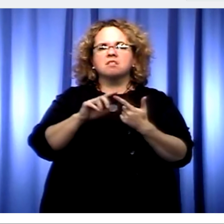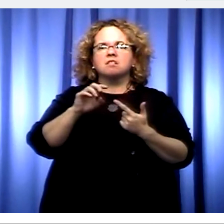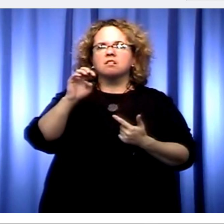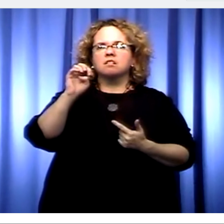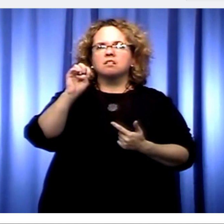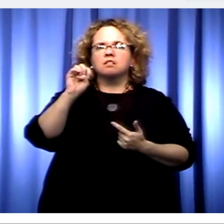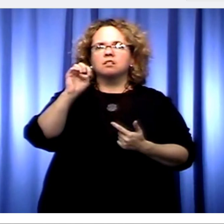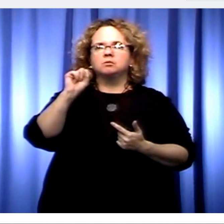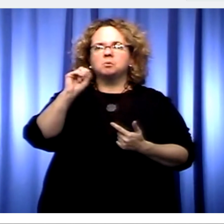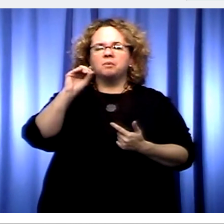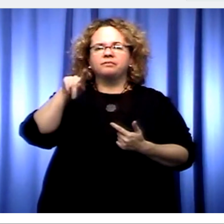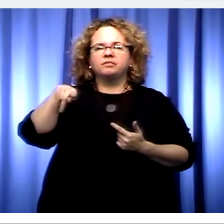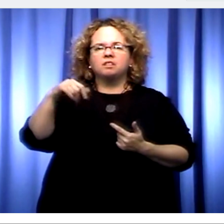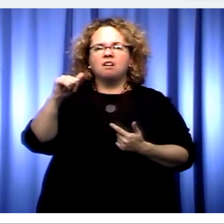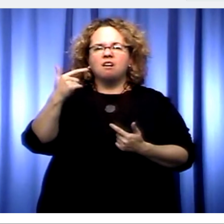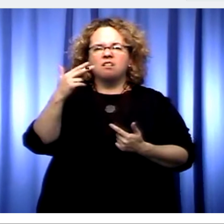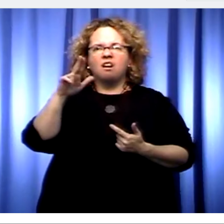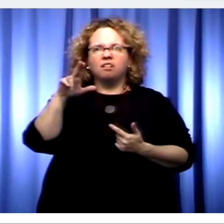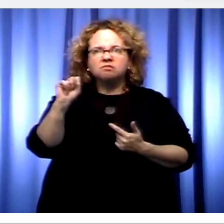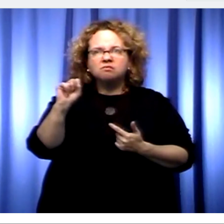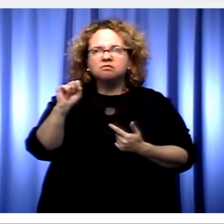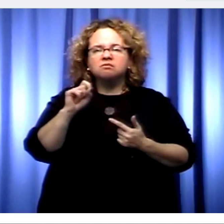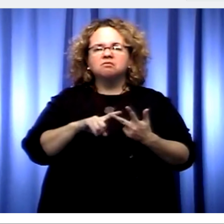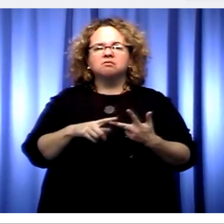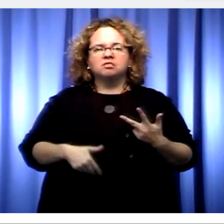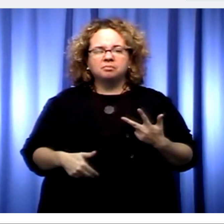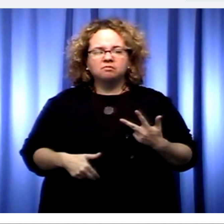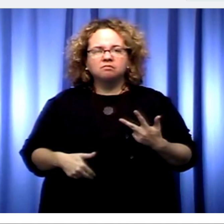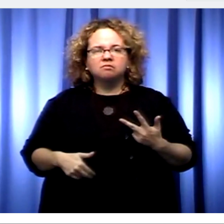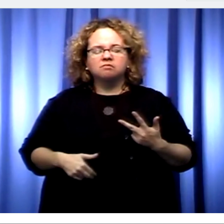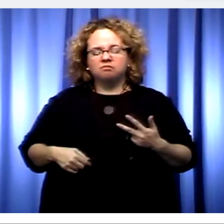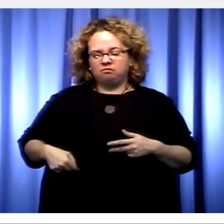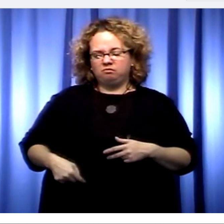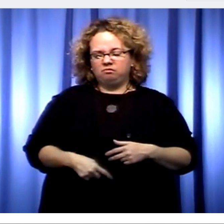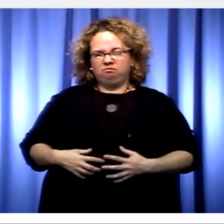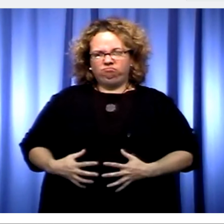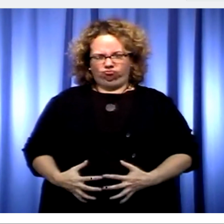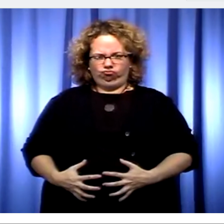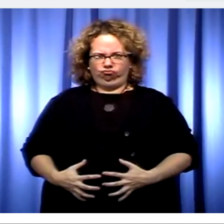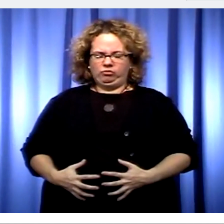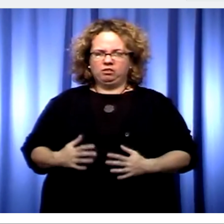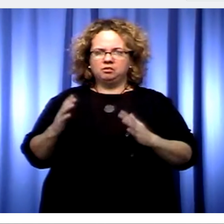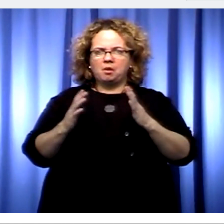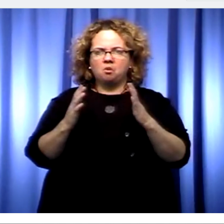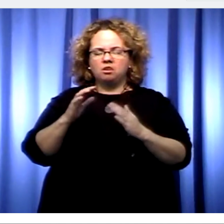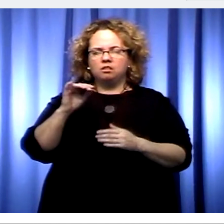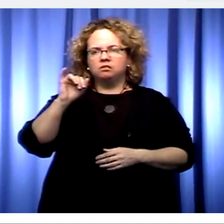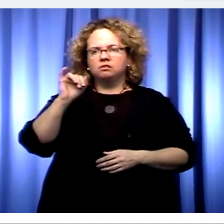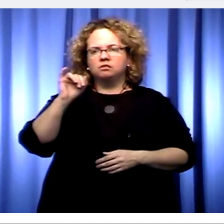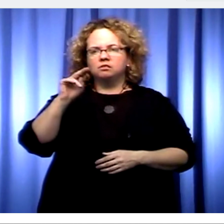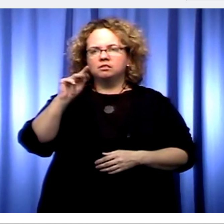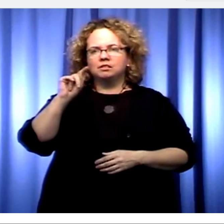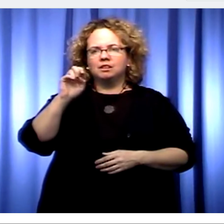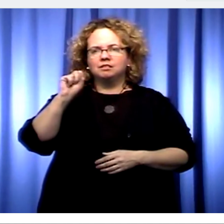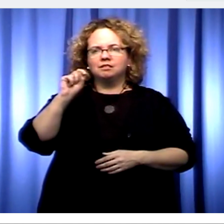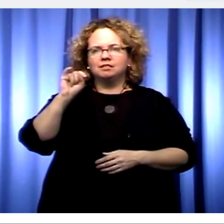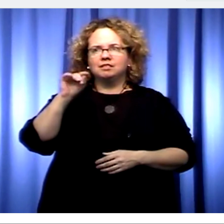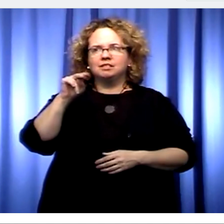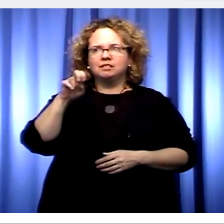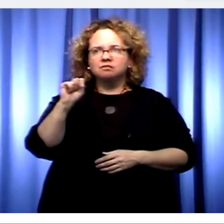So there's different parts of your body that are really important. For example, the mouth, the stomach, as well as the